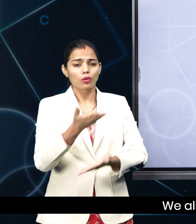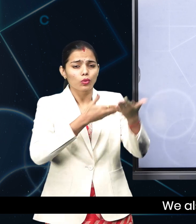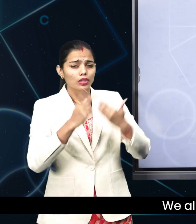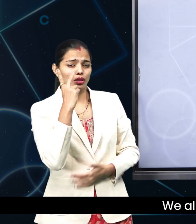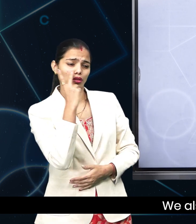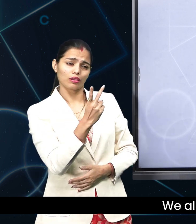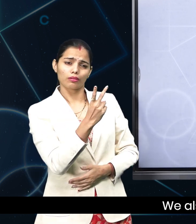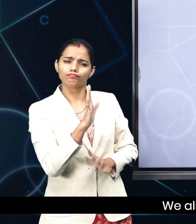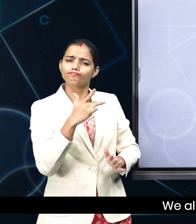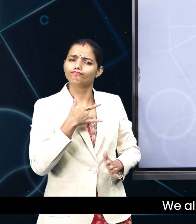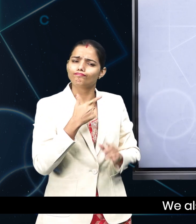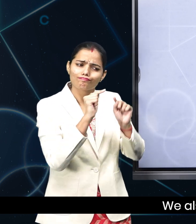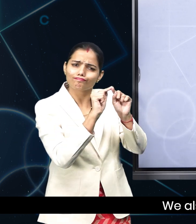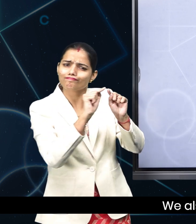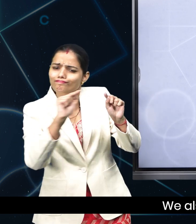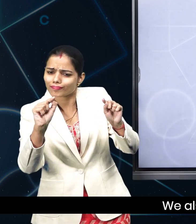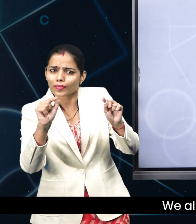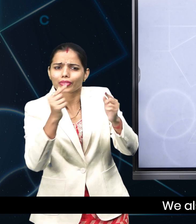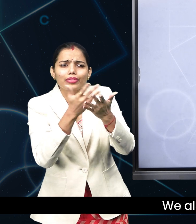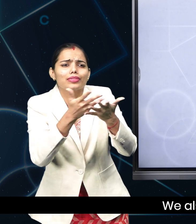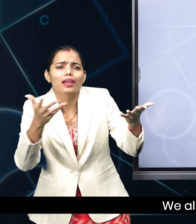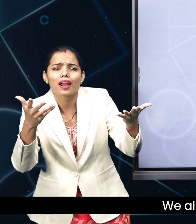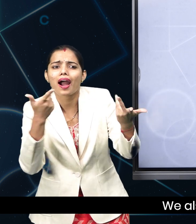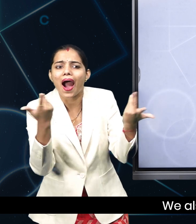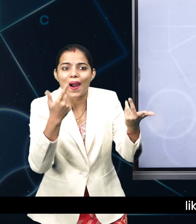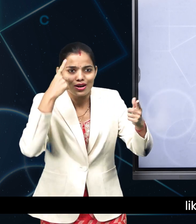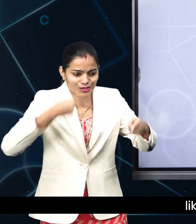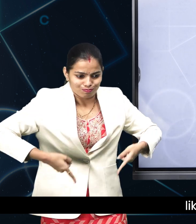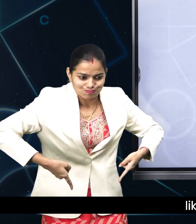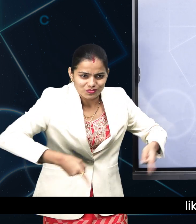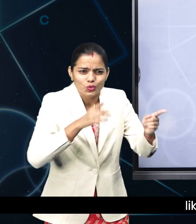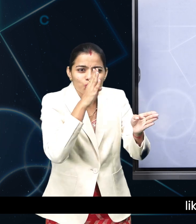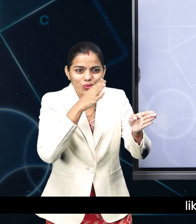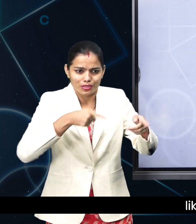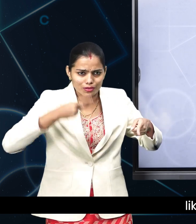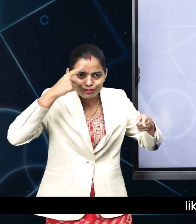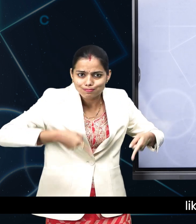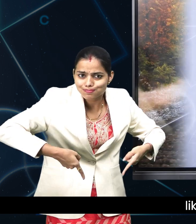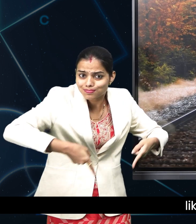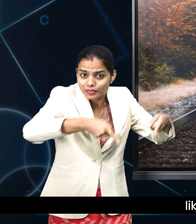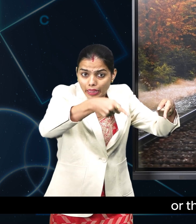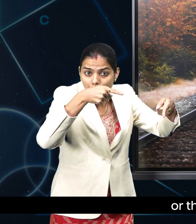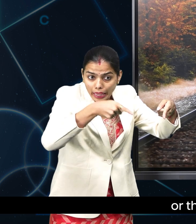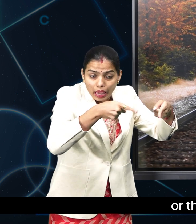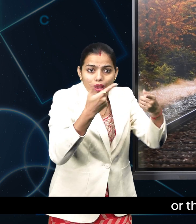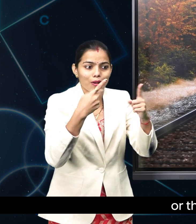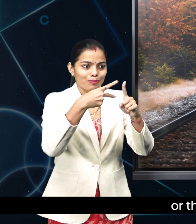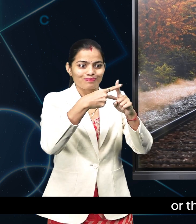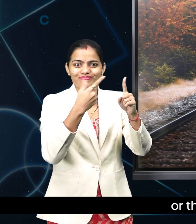We also see lines in things like railroad tracks or the edges of a